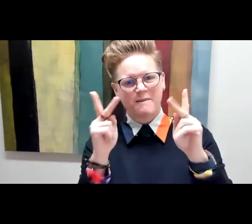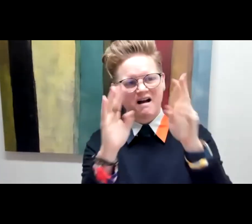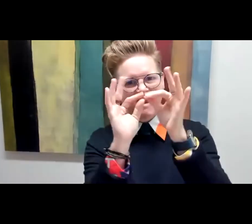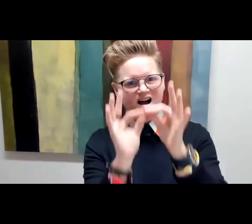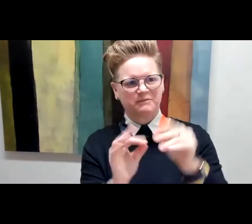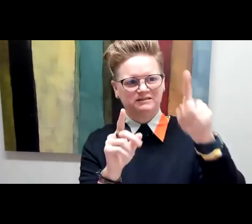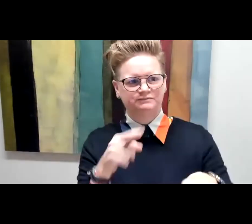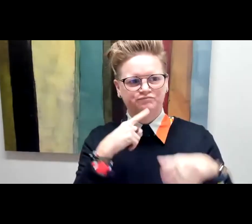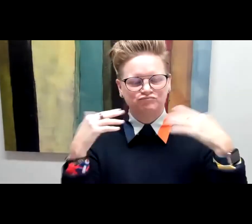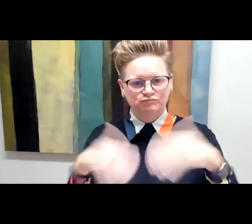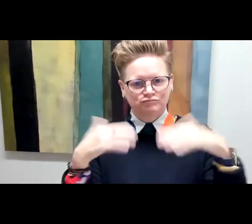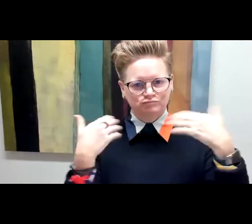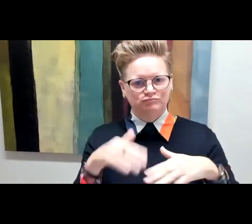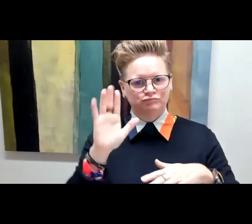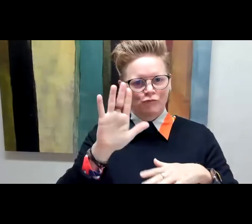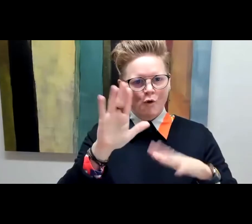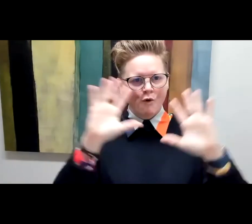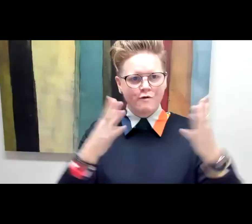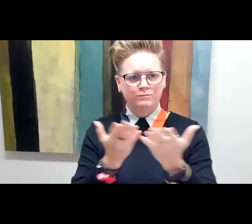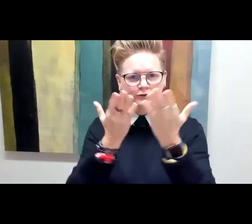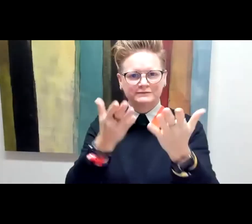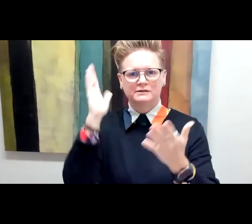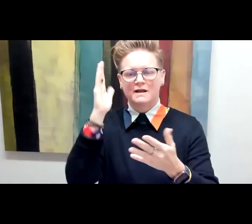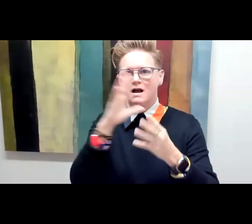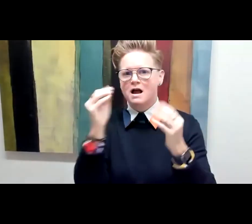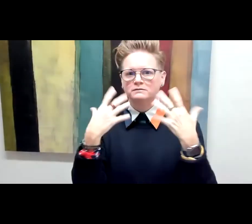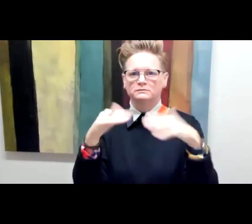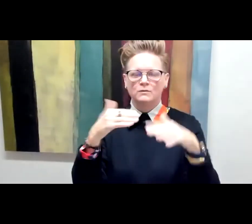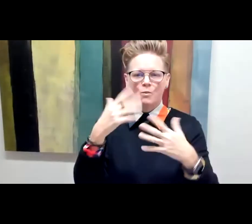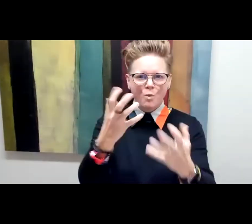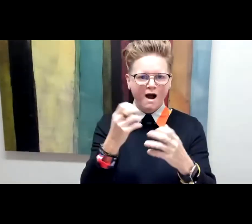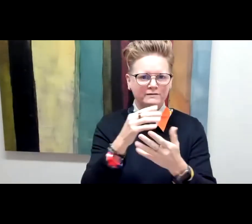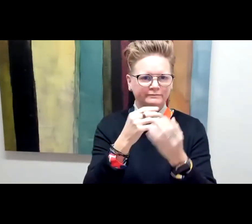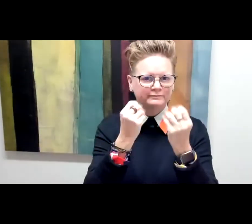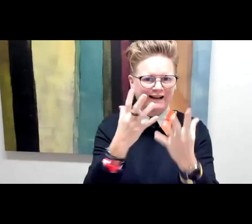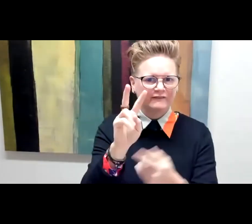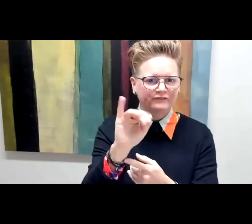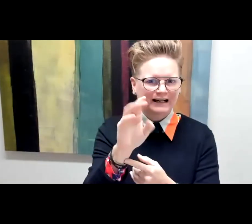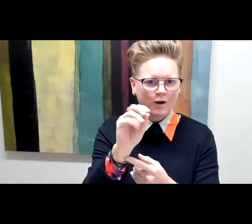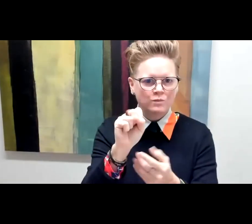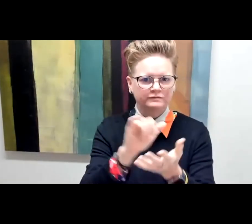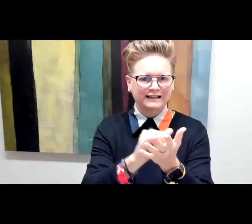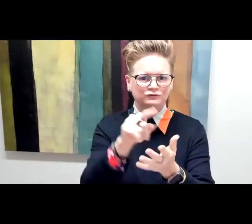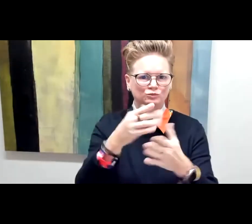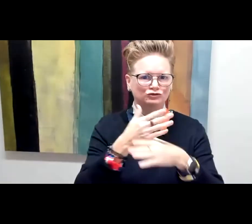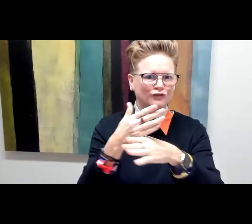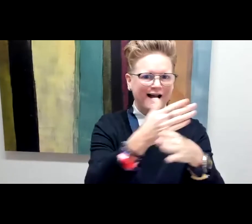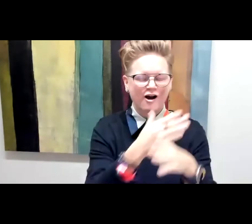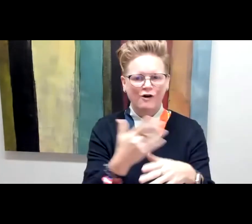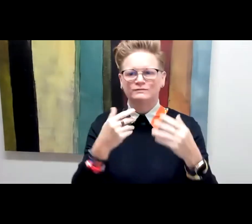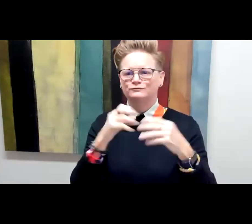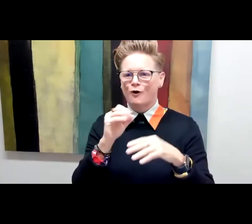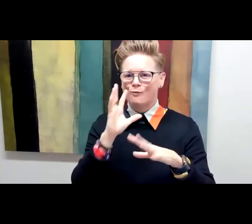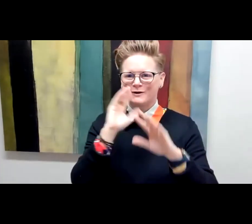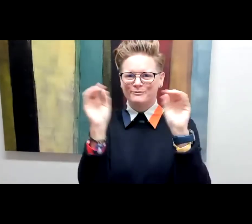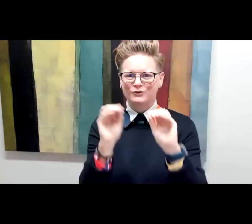I hope that answered your question. A lot of people put a lot of comments that they enjoyed your presentation, and they want some of